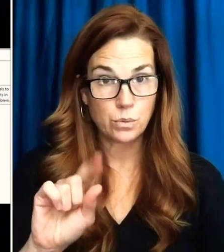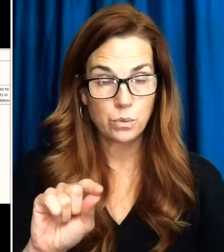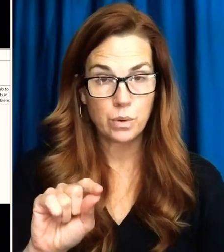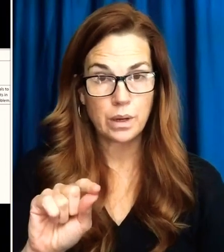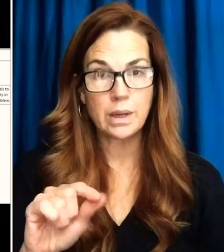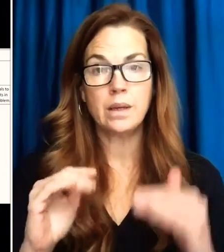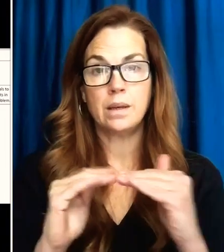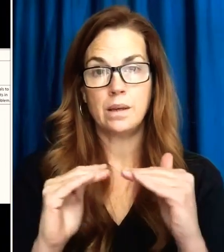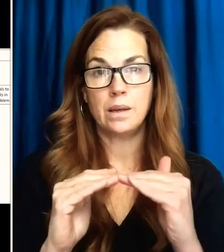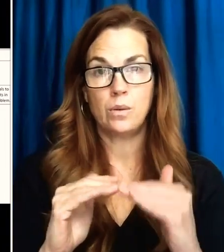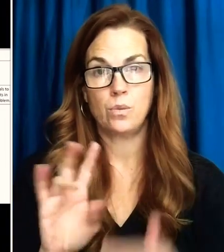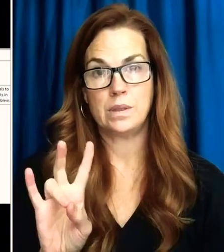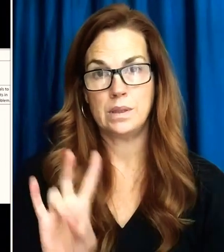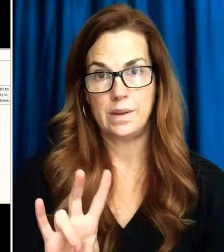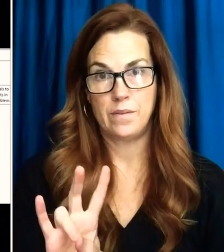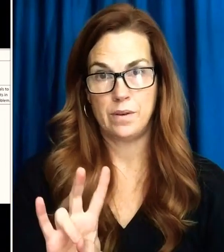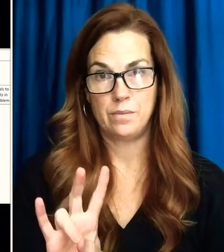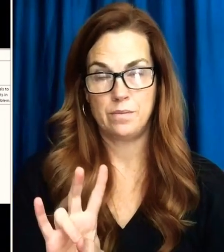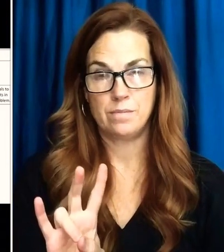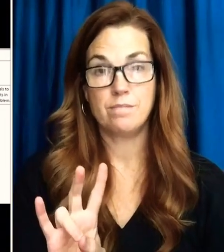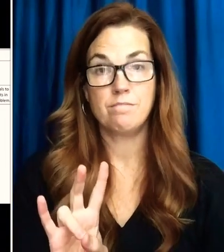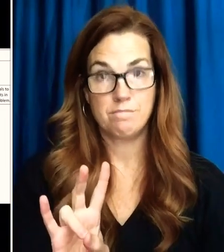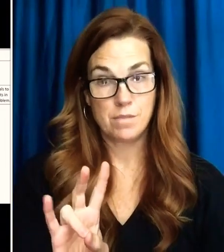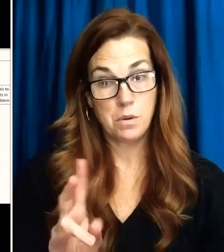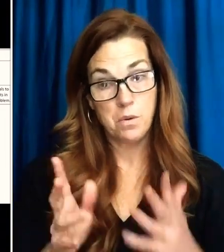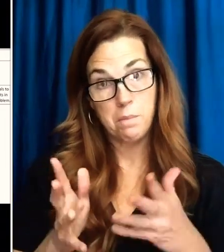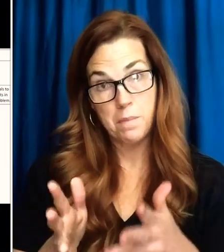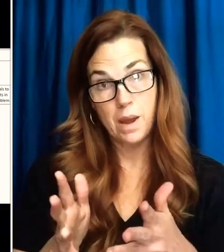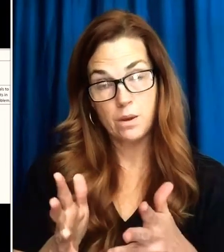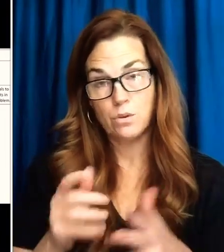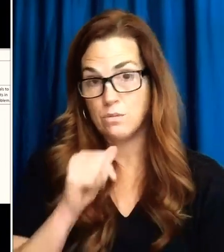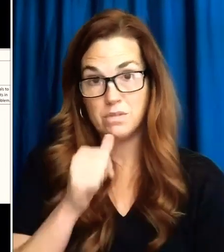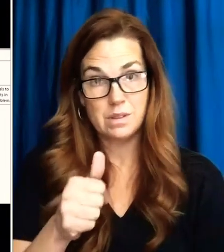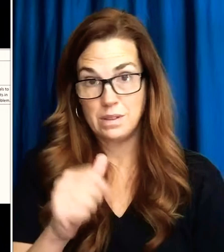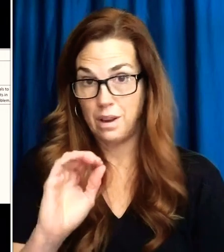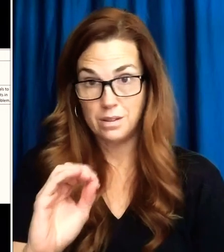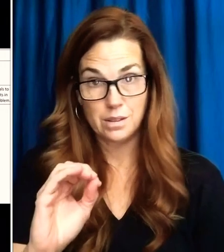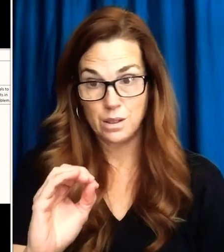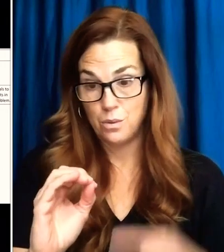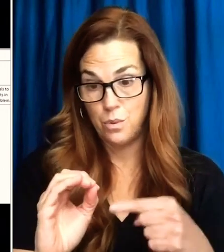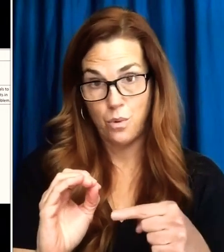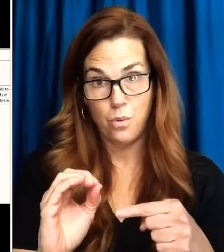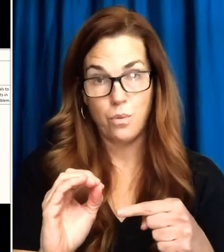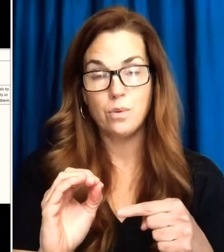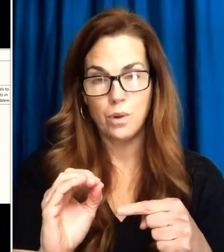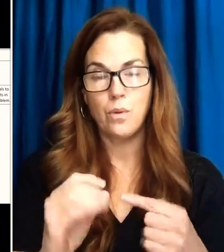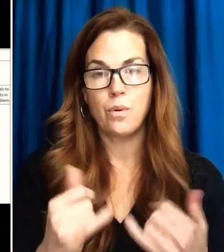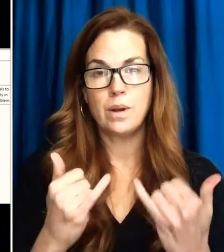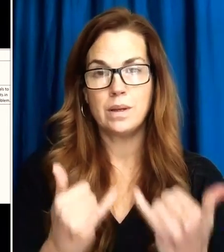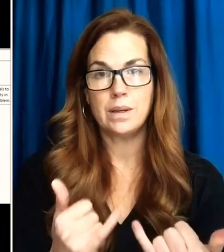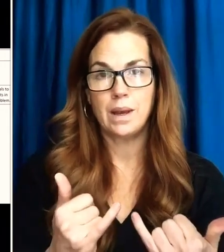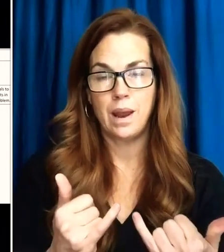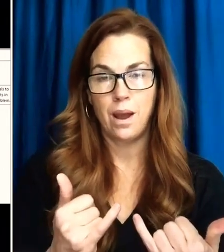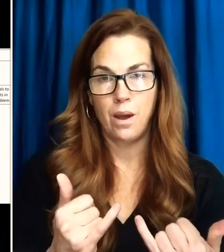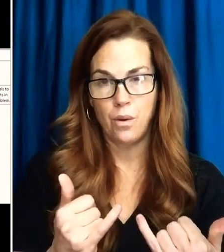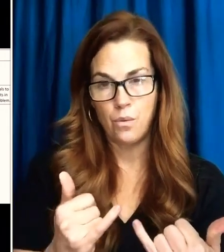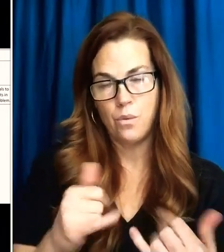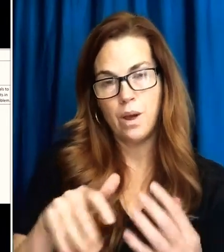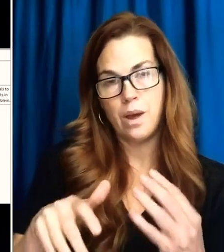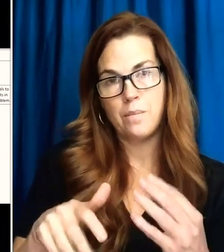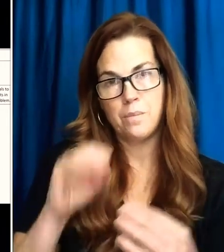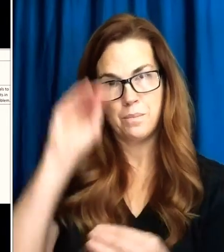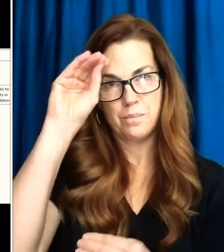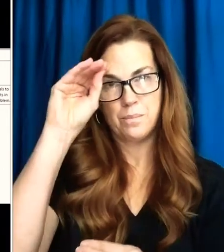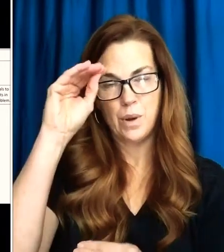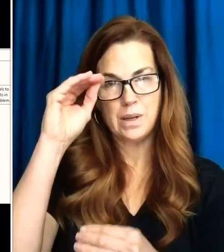since I have a remainder that's not 0, then I'm going to add a 0 in this placeholder up here where there is no value. So